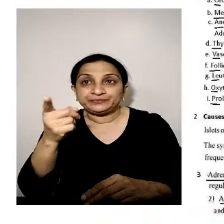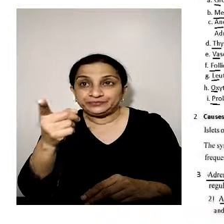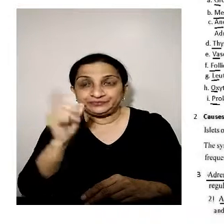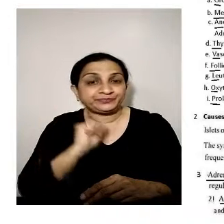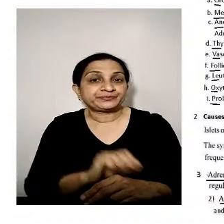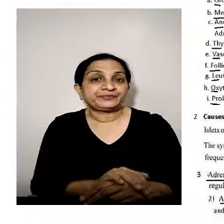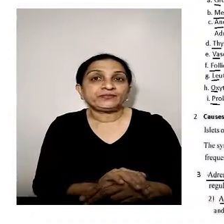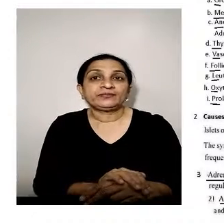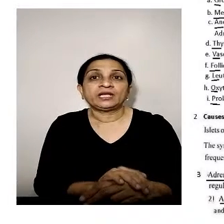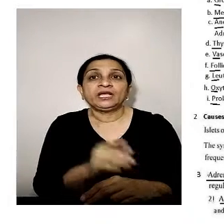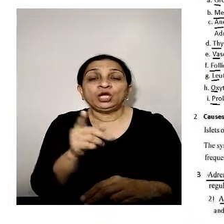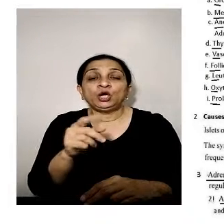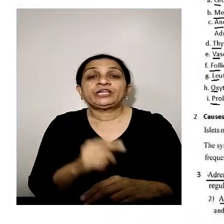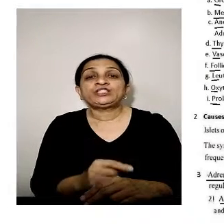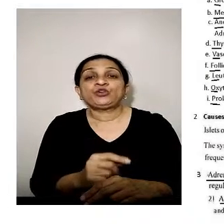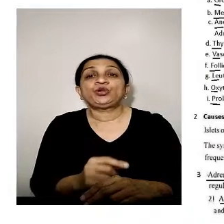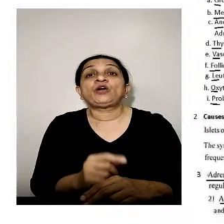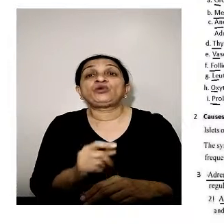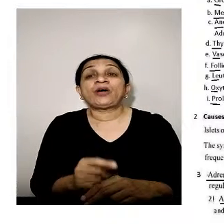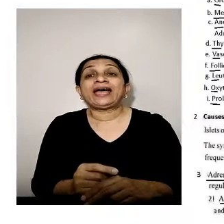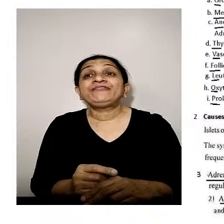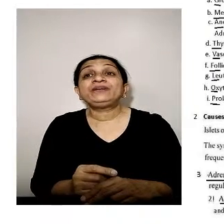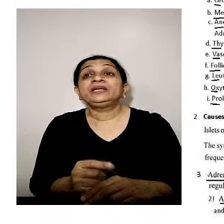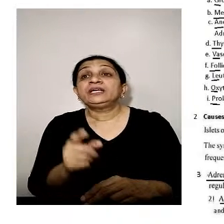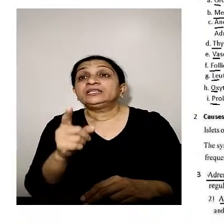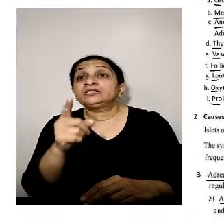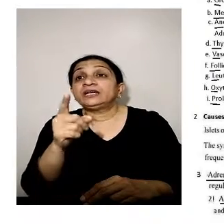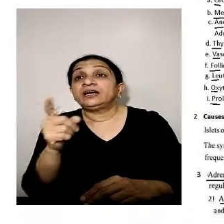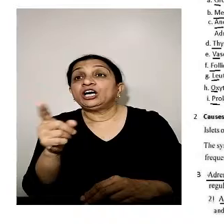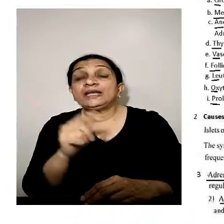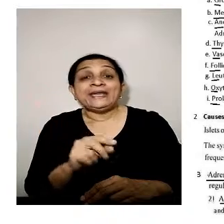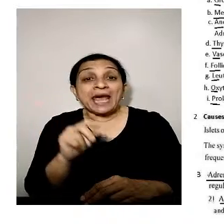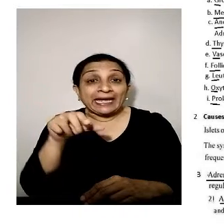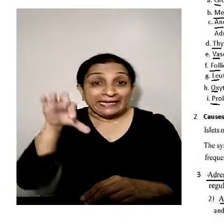gland. Okay, so now you have